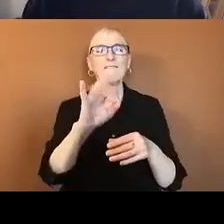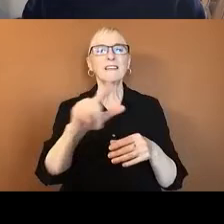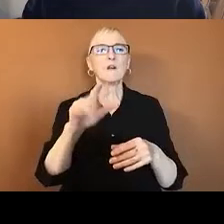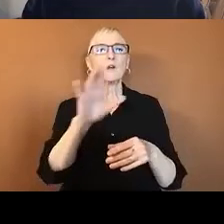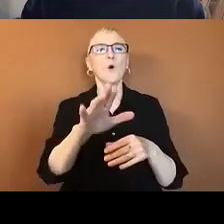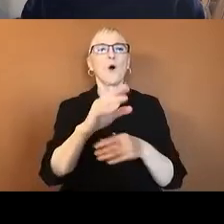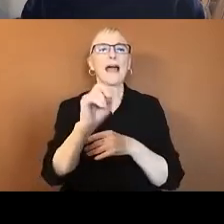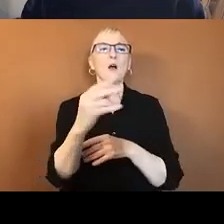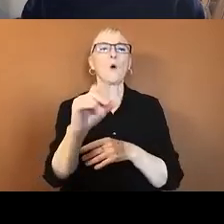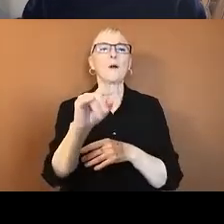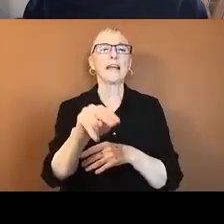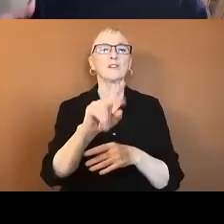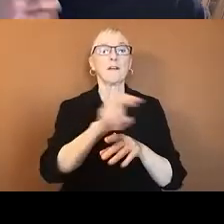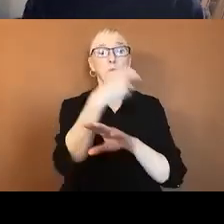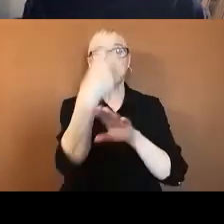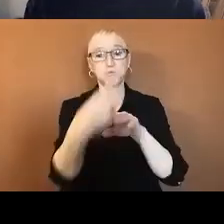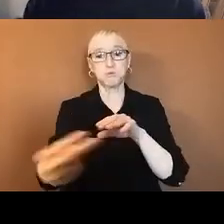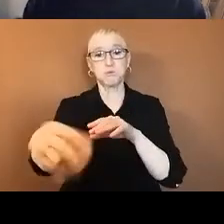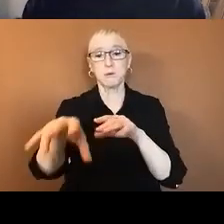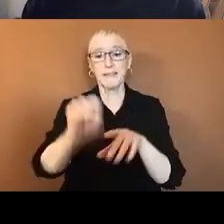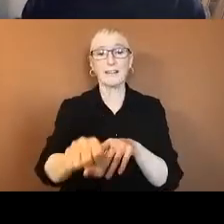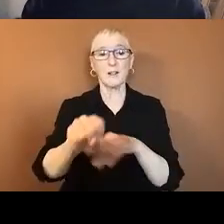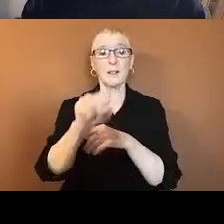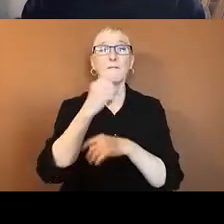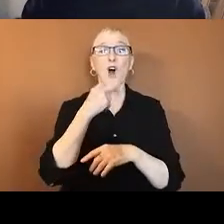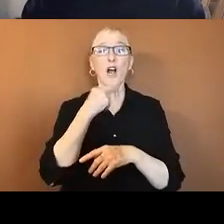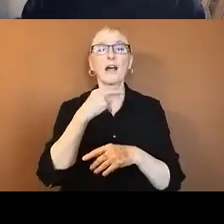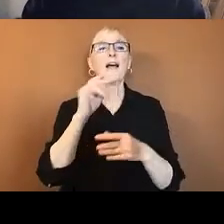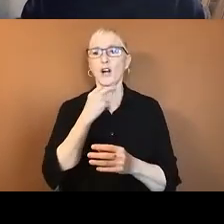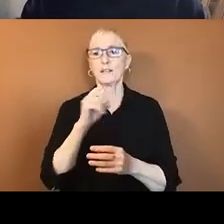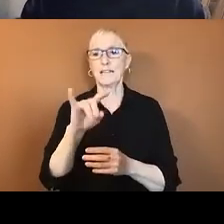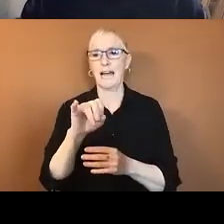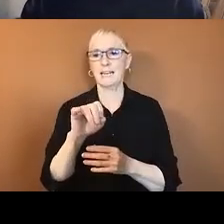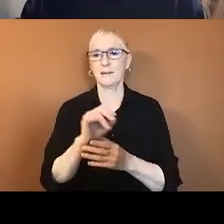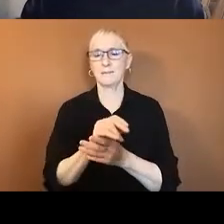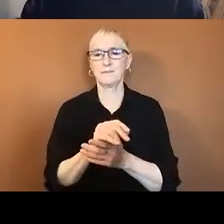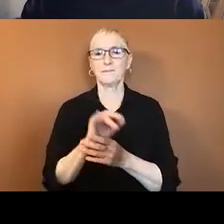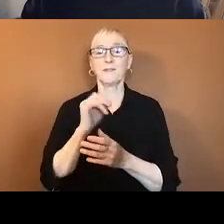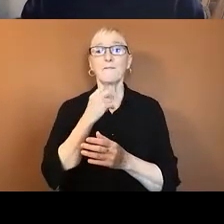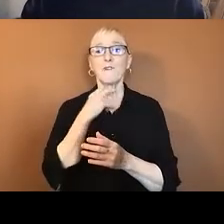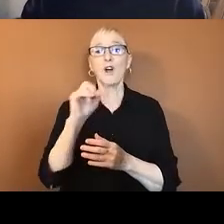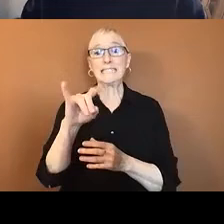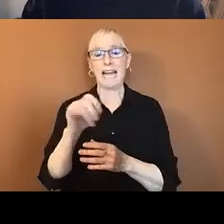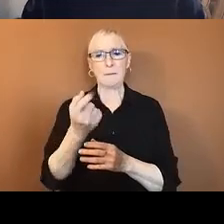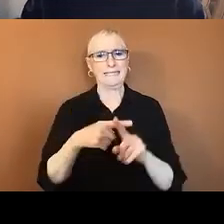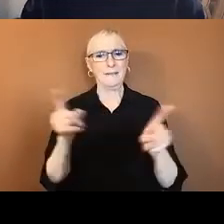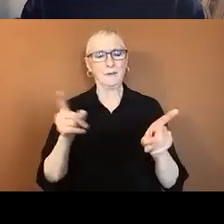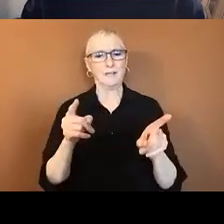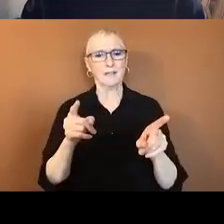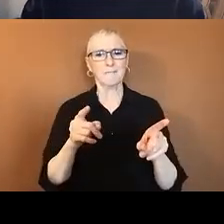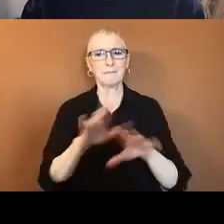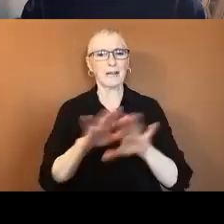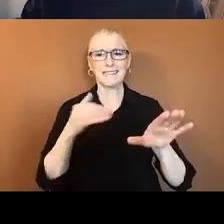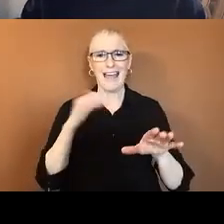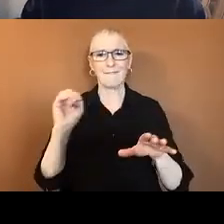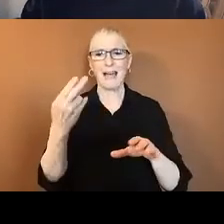swoop down and successfully catch it, the bat player wins, and that ends the game. The frog side is a little bit different. It doesn't have